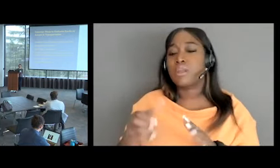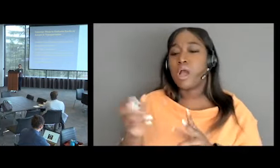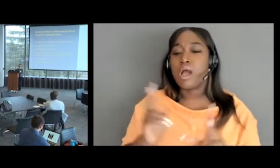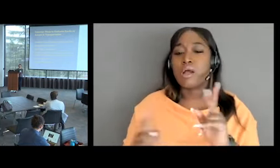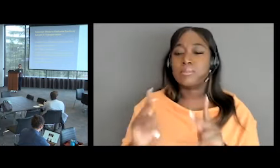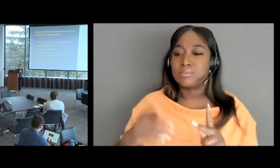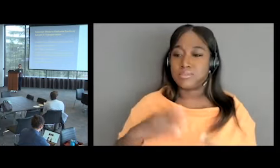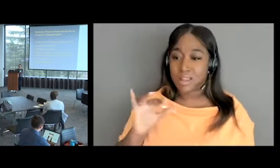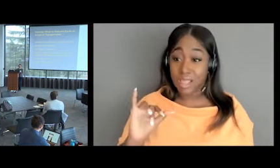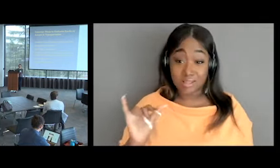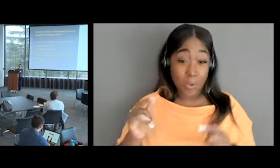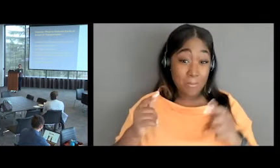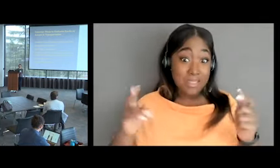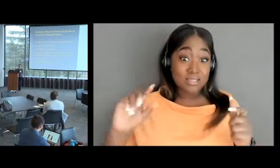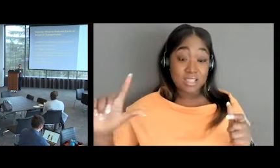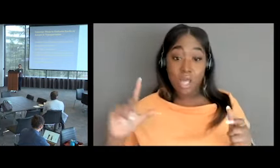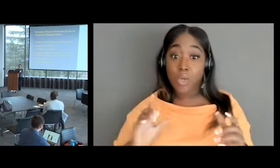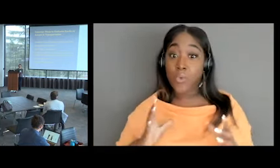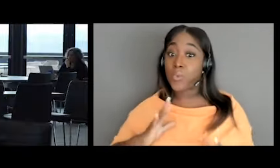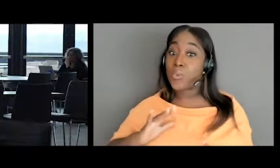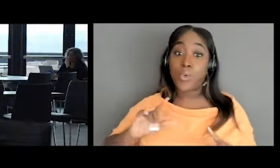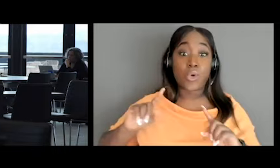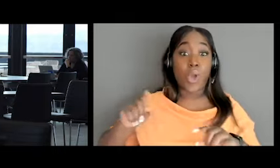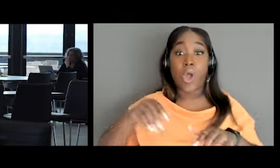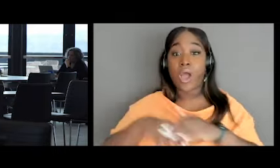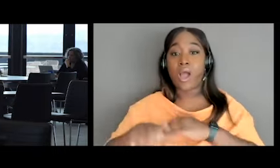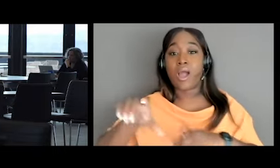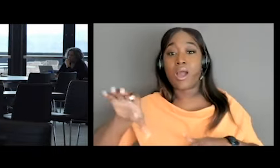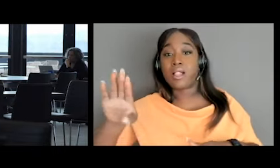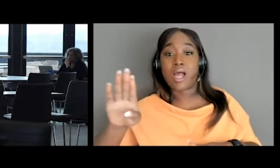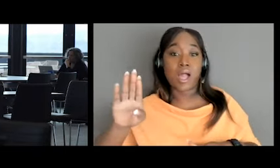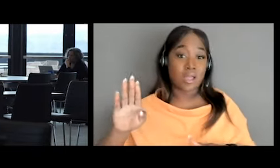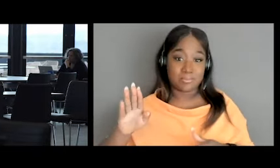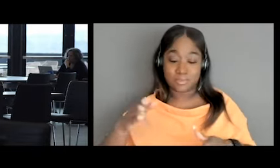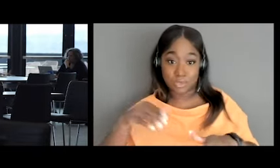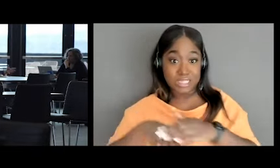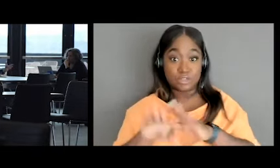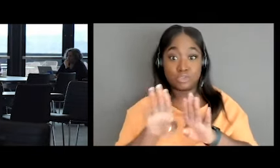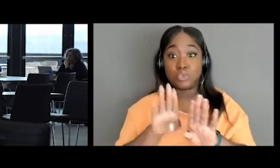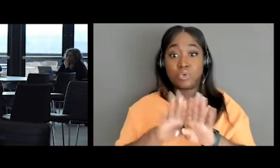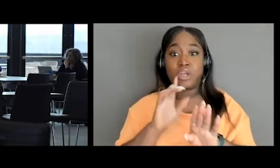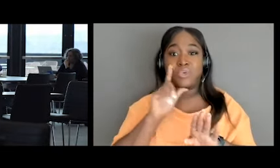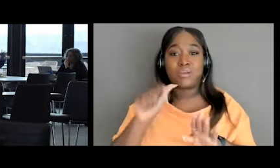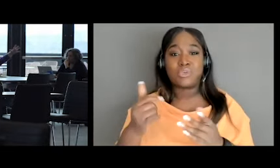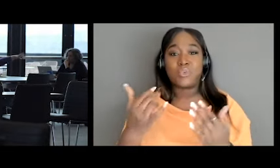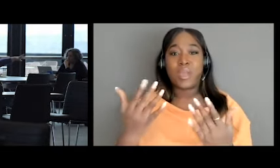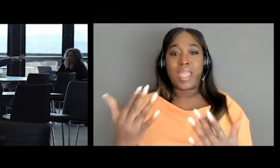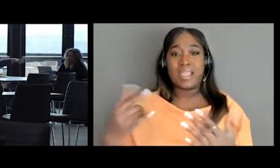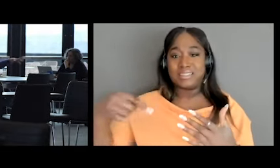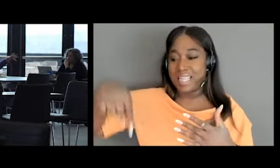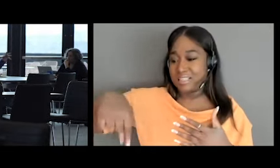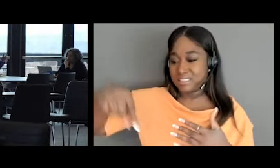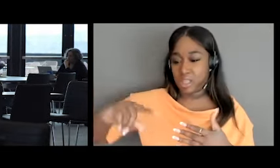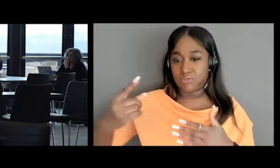and get in the door and not have to wait downstairs in the first floor because there's no elevator. And they don't try to do that